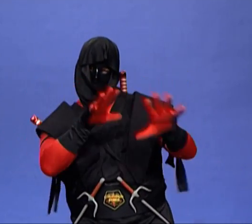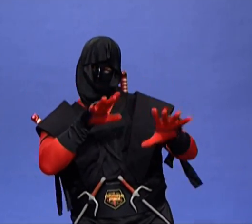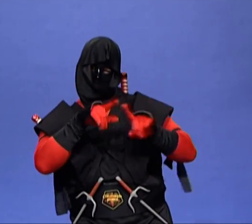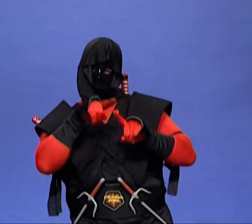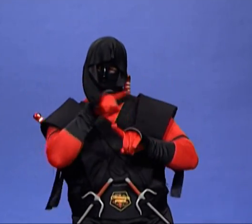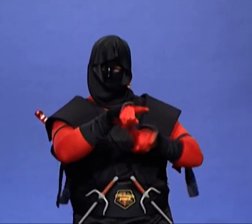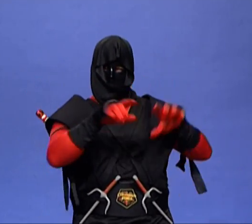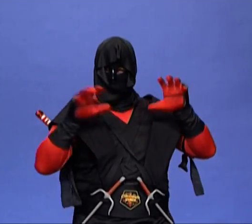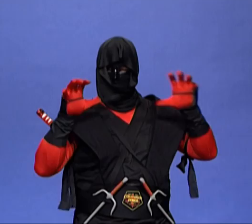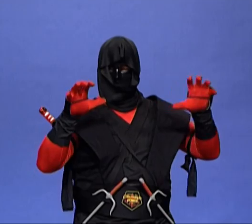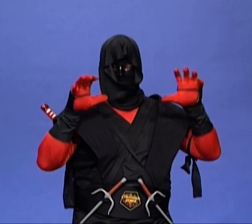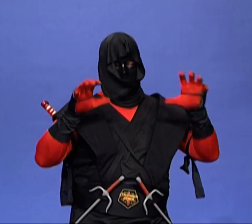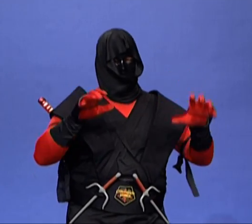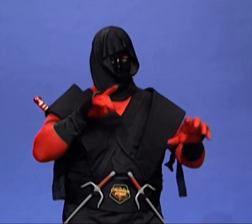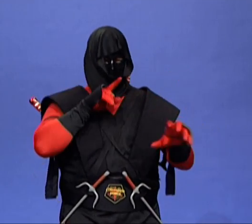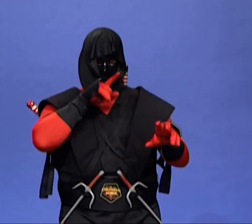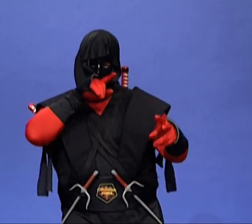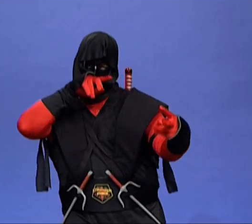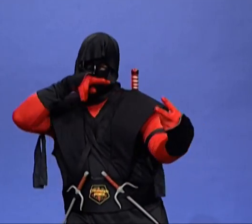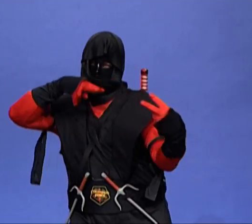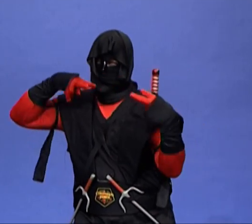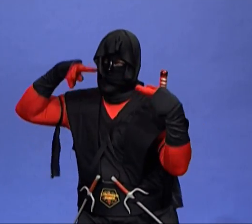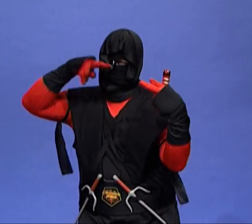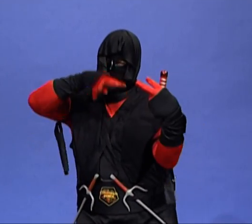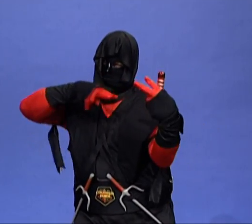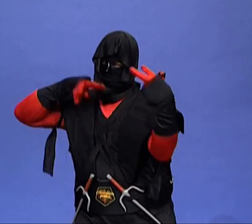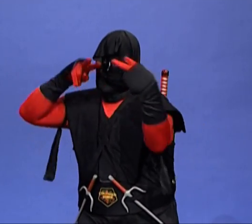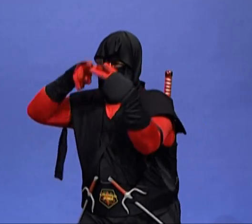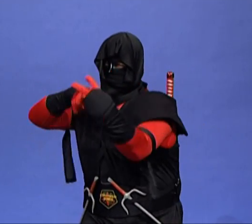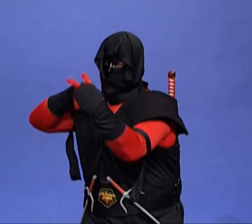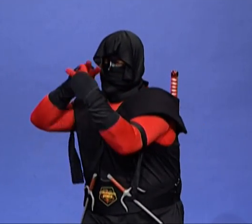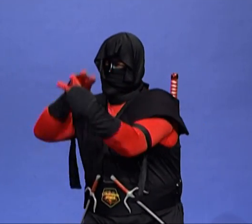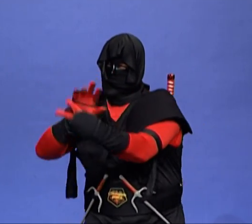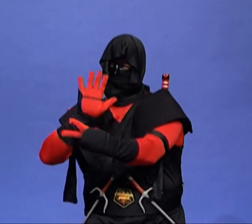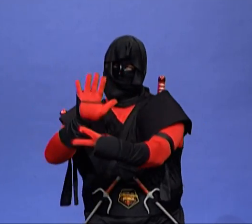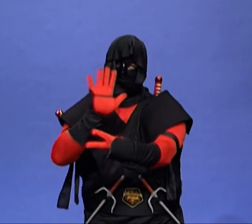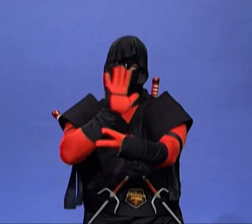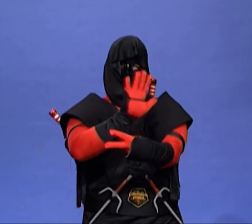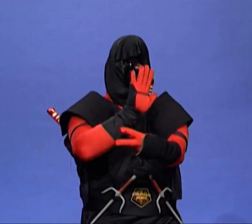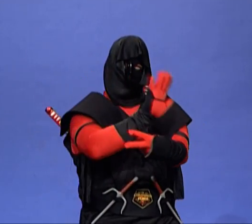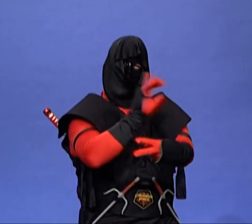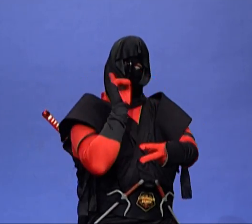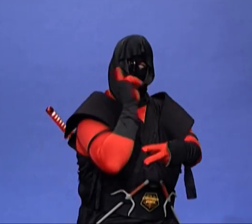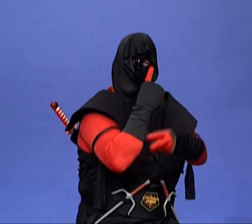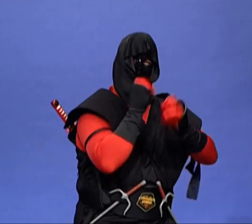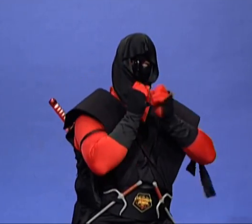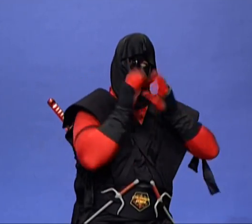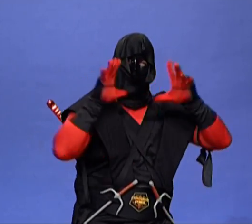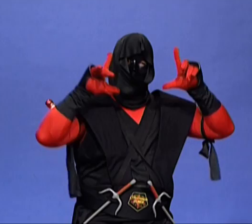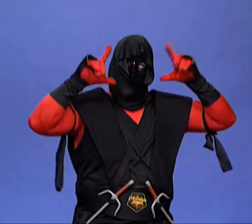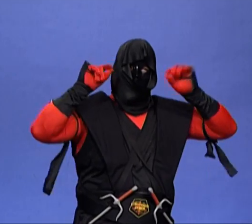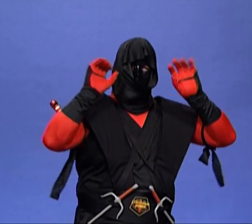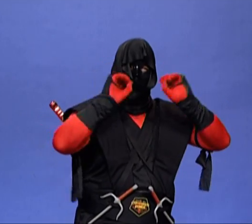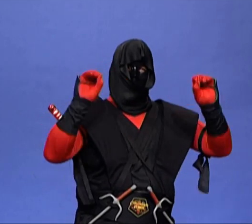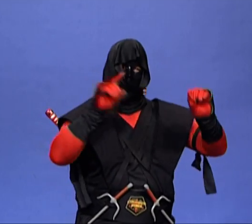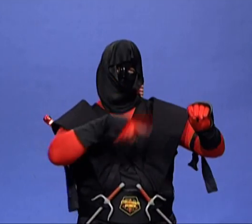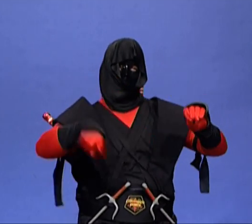trick of staring into all of their yellow eyes without blinking once, and they